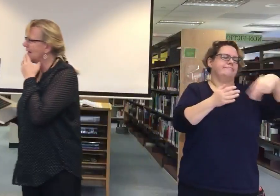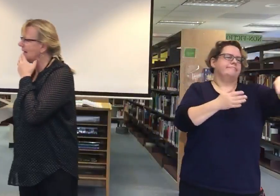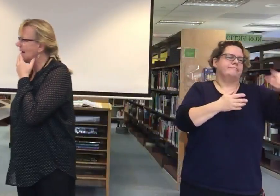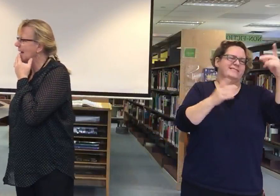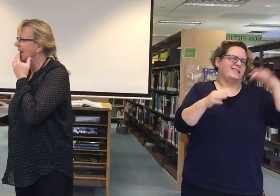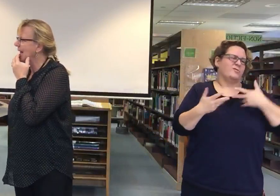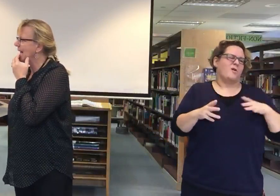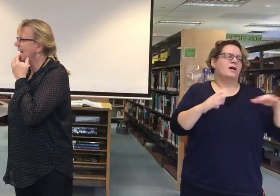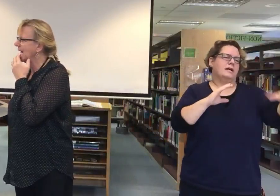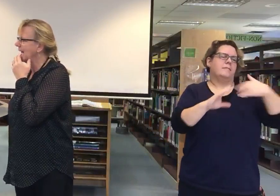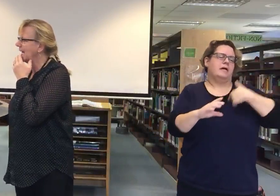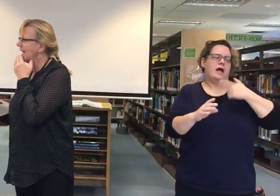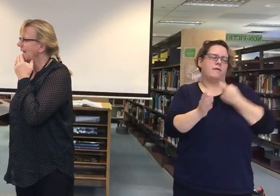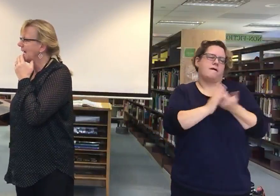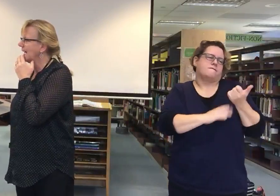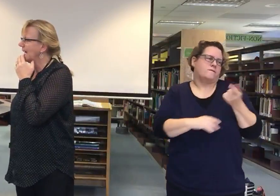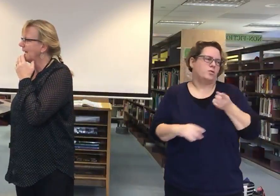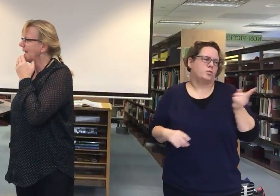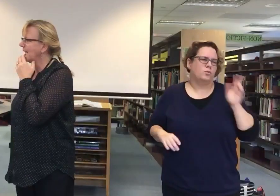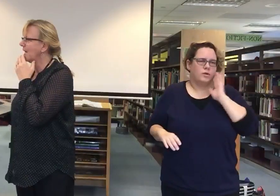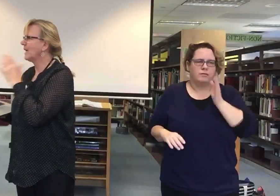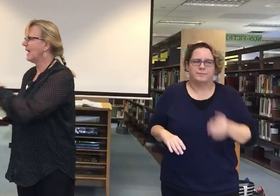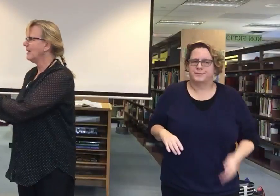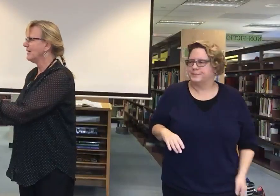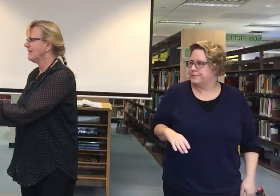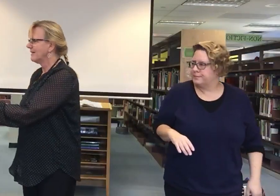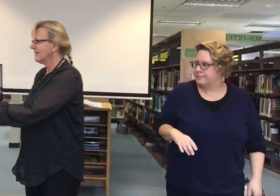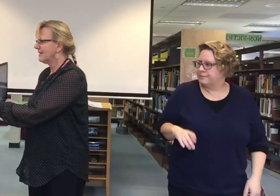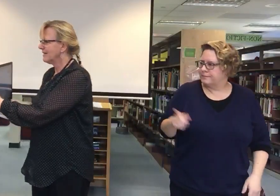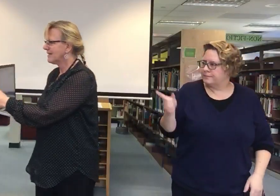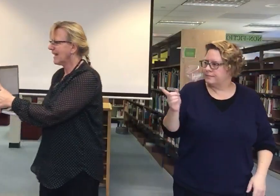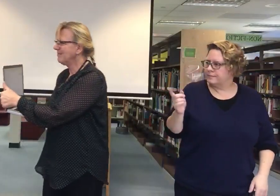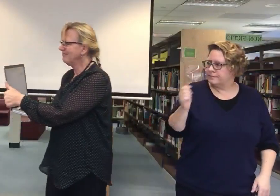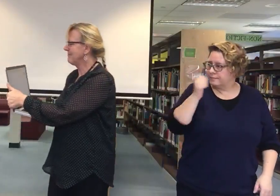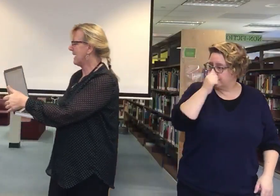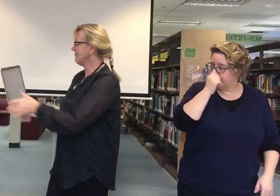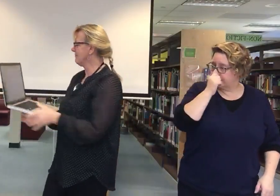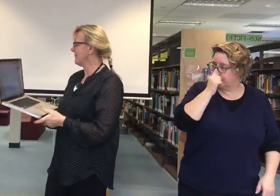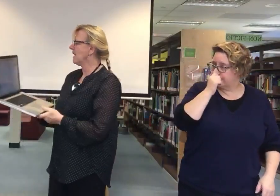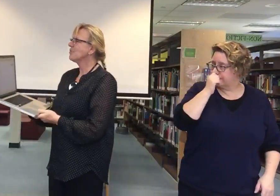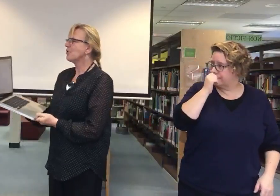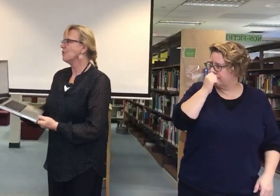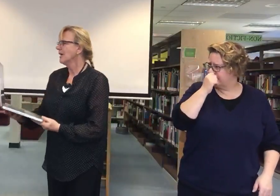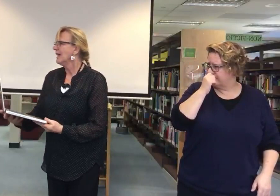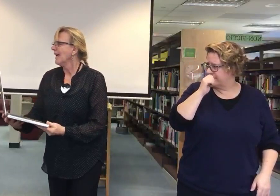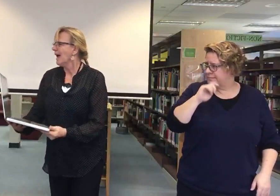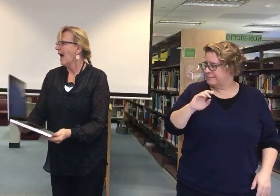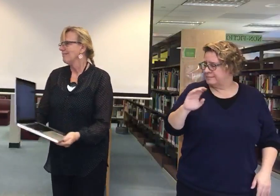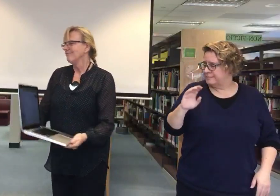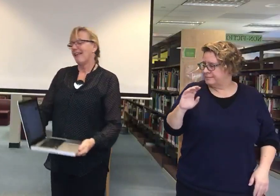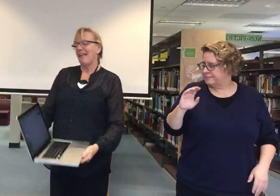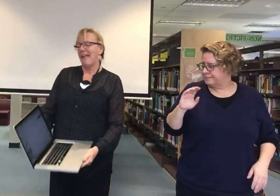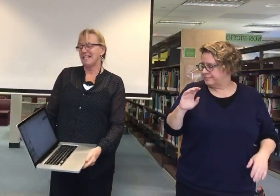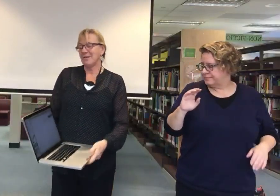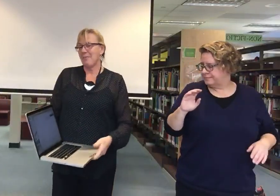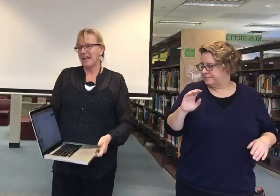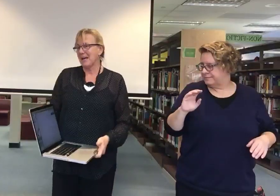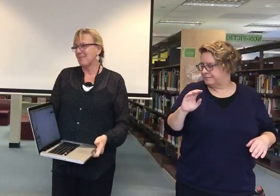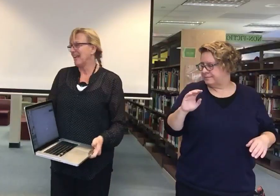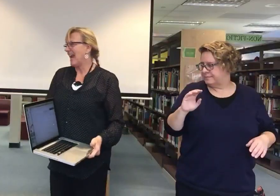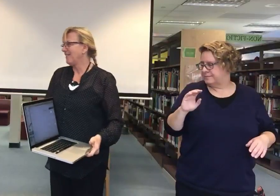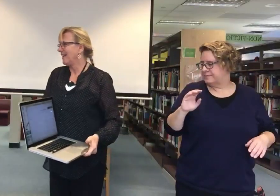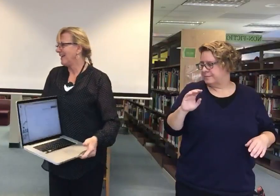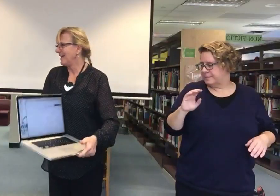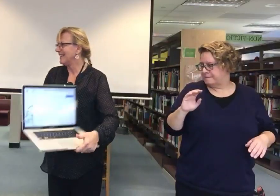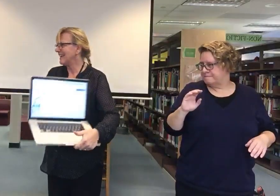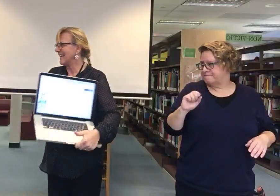to get in. It said not valid. Okay. Same? Okay. So, I did a